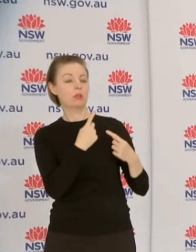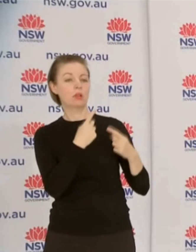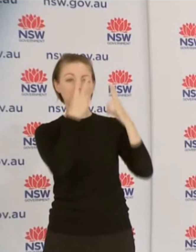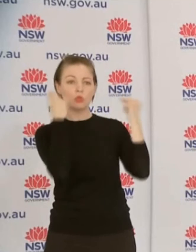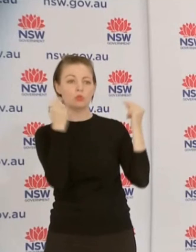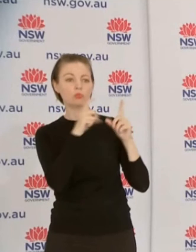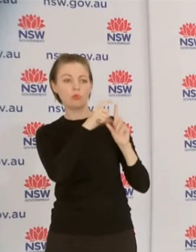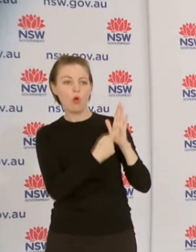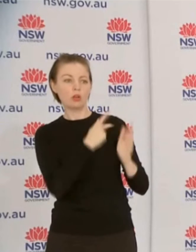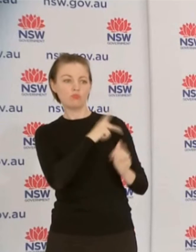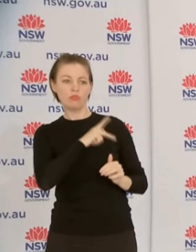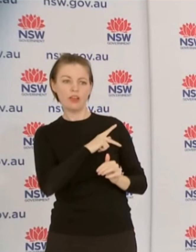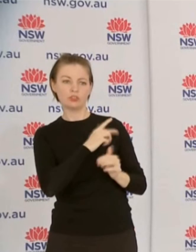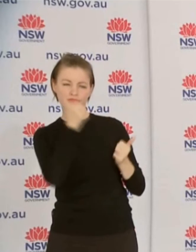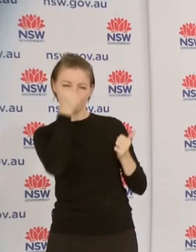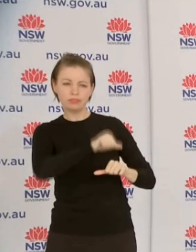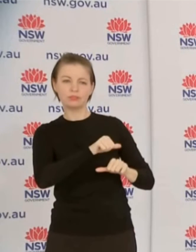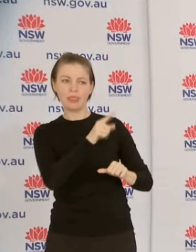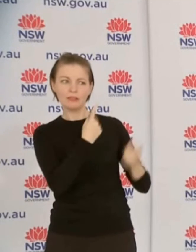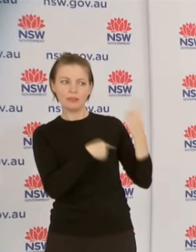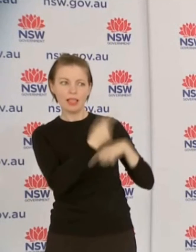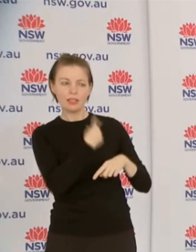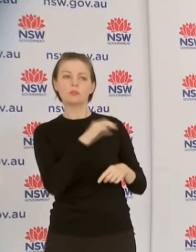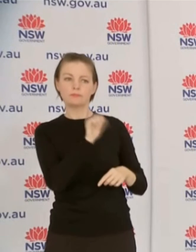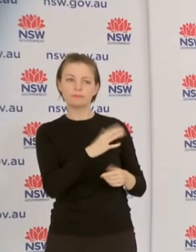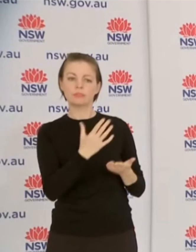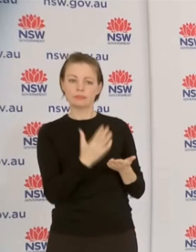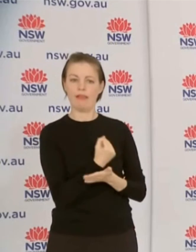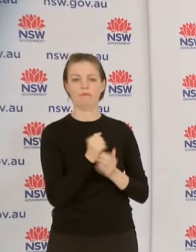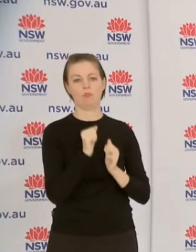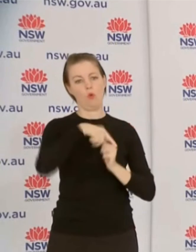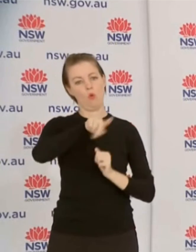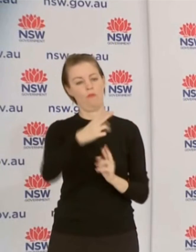mean, sometimes when I hear what's going on social media, it's like the days of the